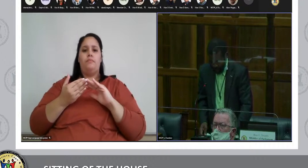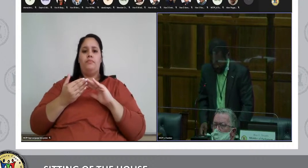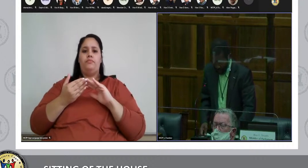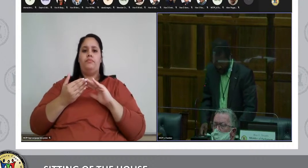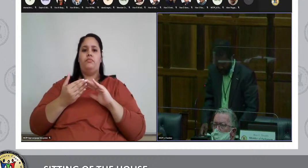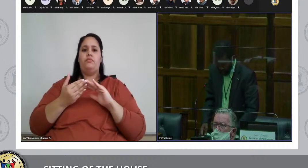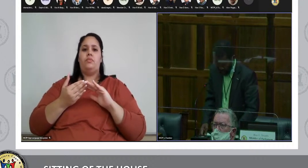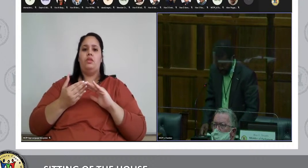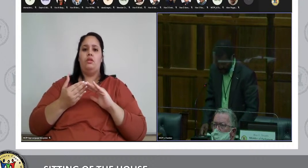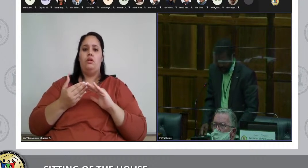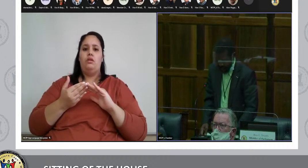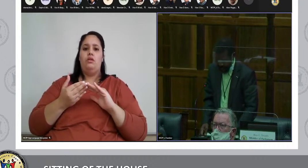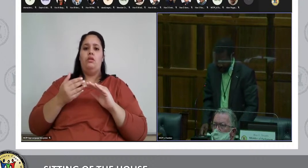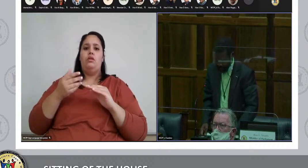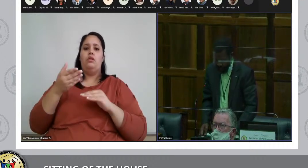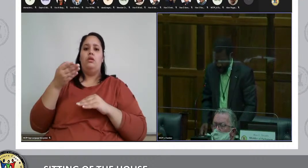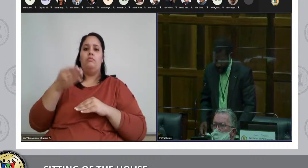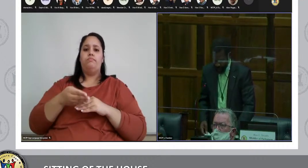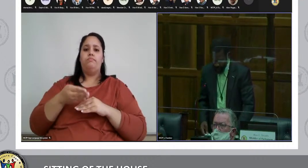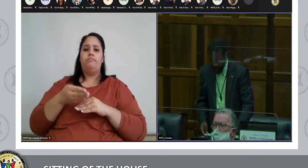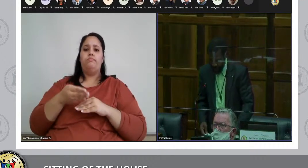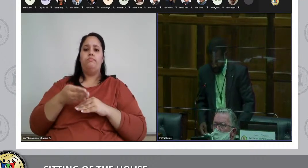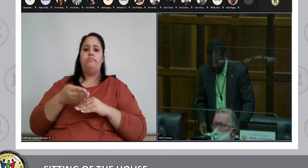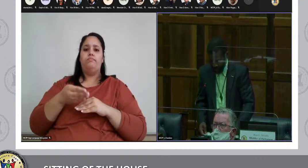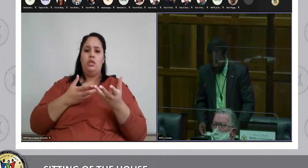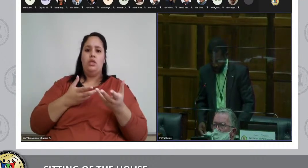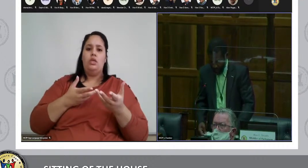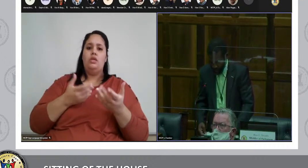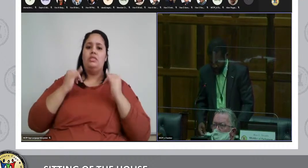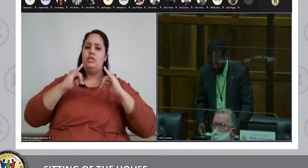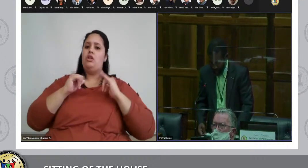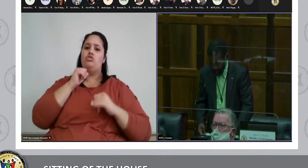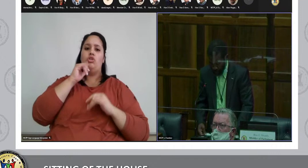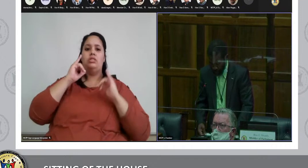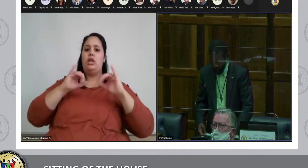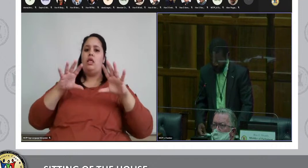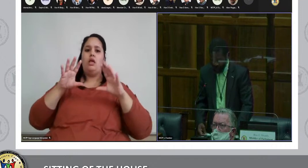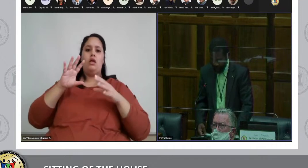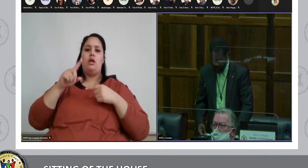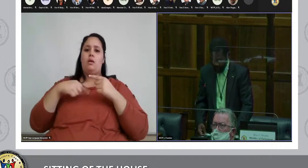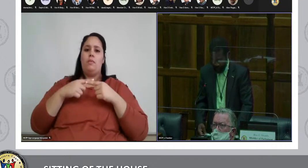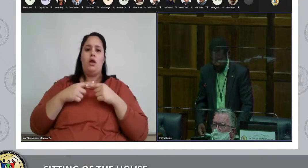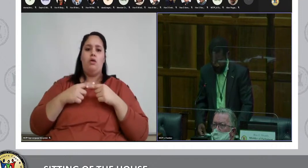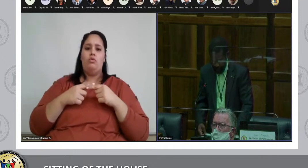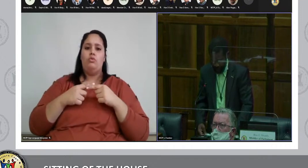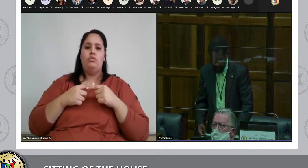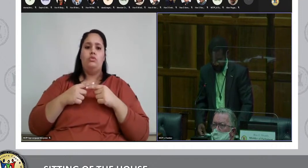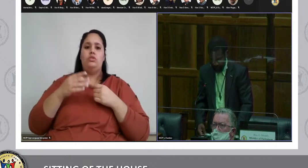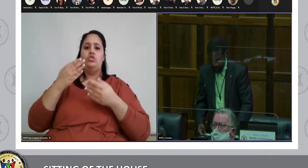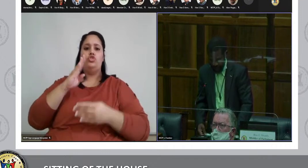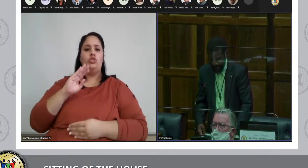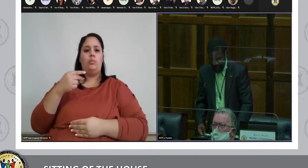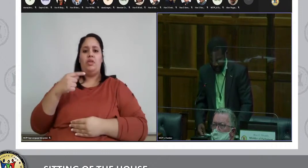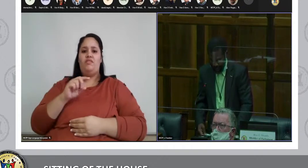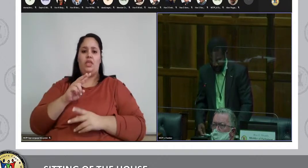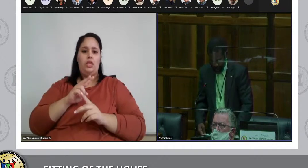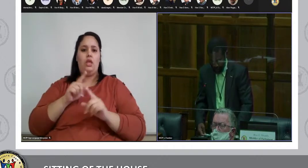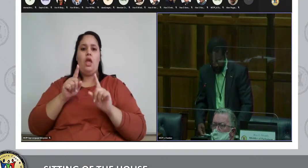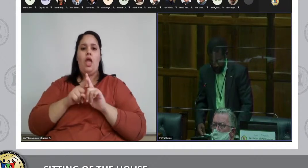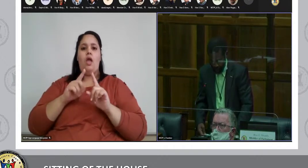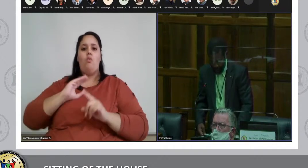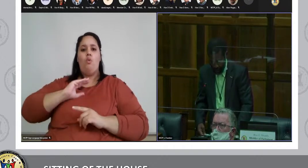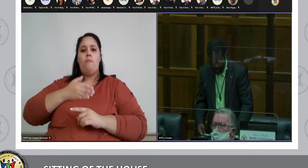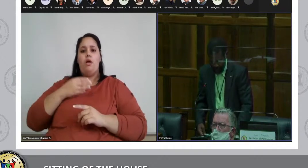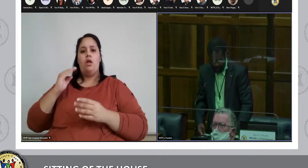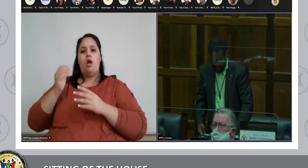and not actually serious, as if we're actually not serious about the plight of victims of gender-based violence, femicide, and other